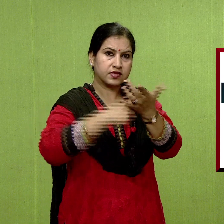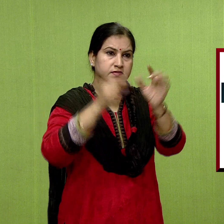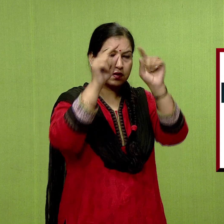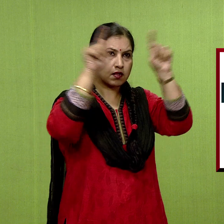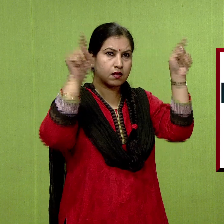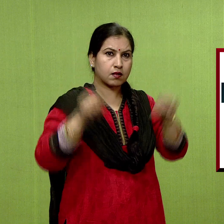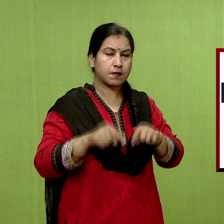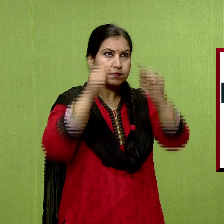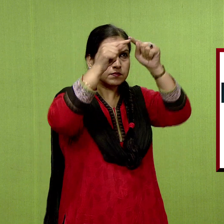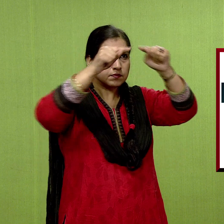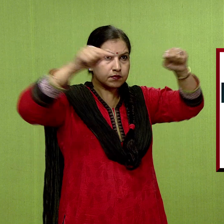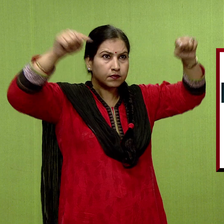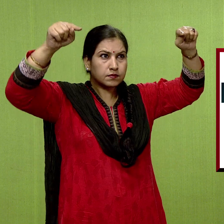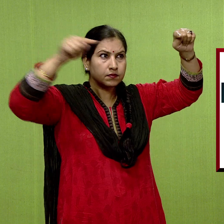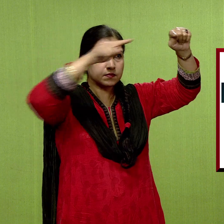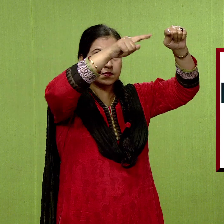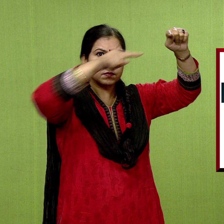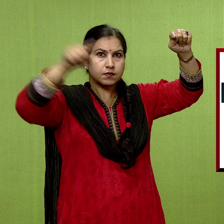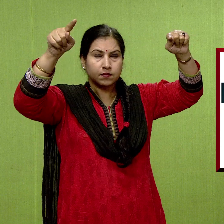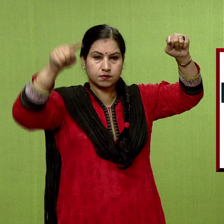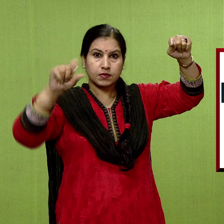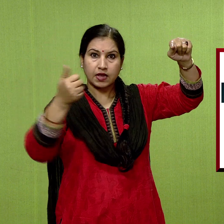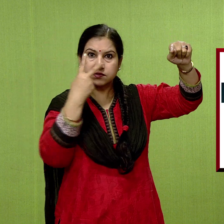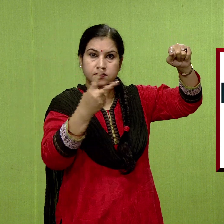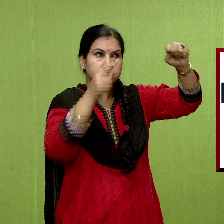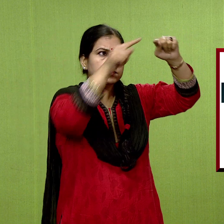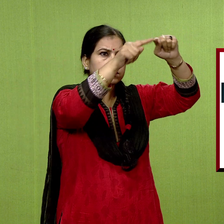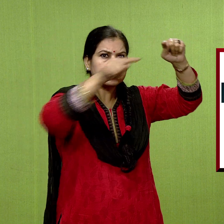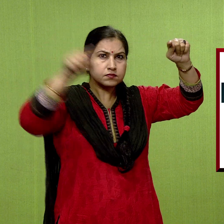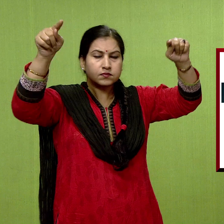This is 23 degree 30 minutes north.